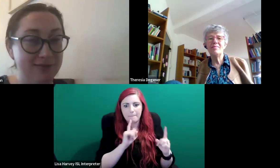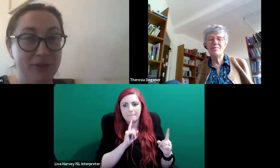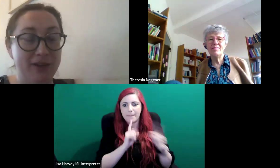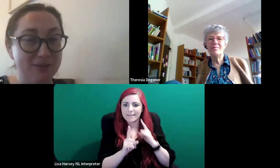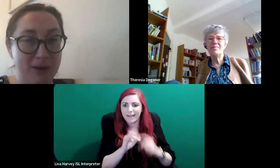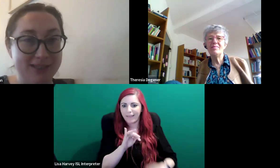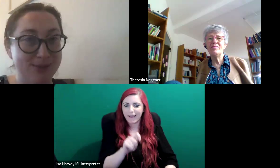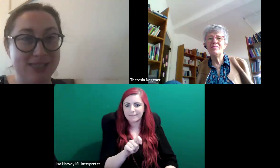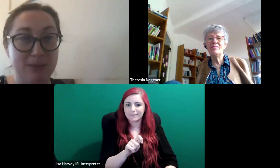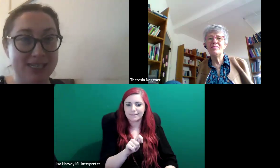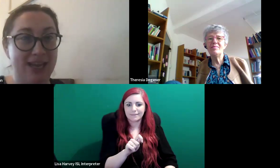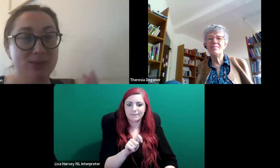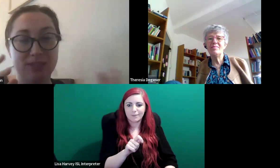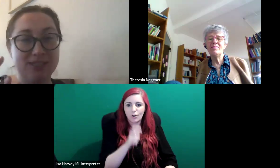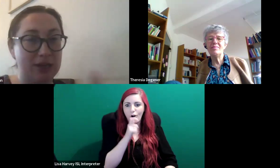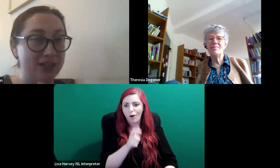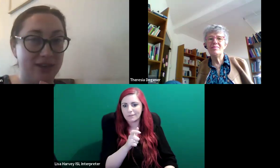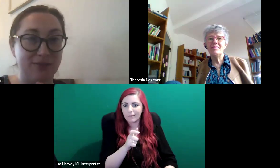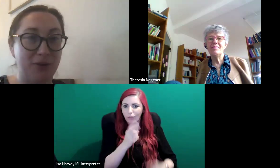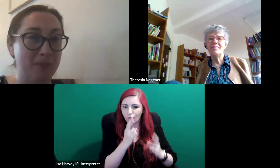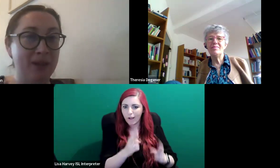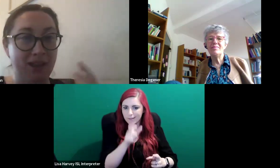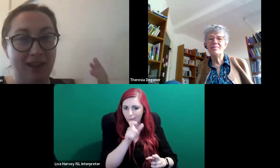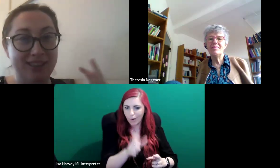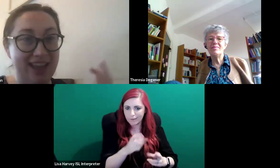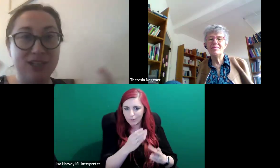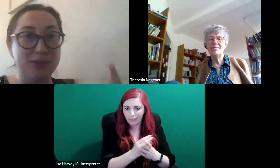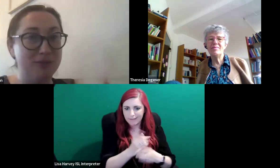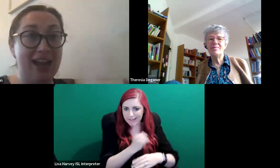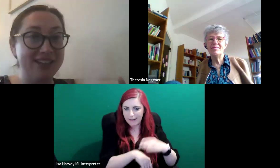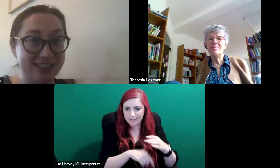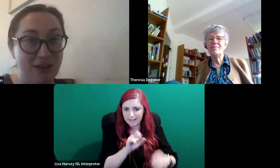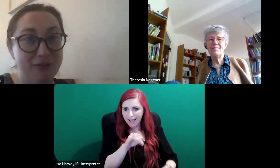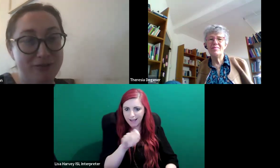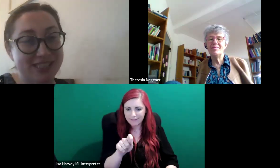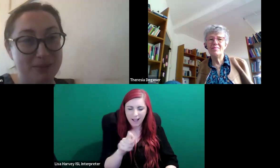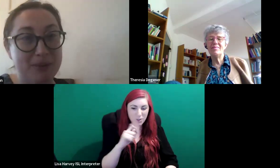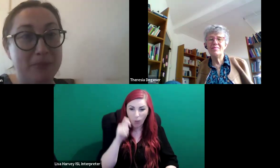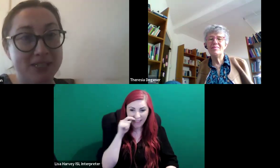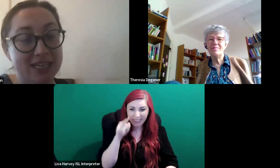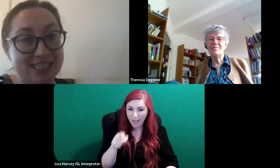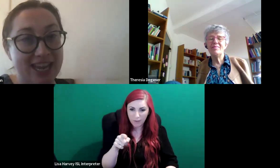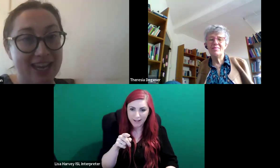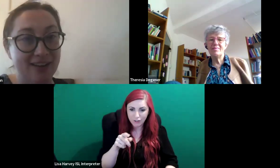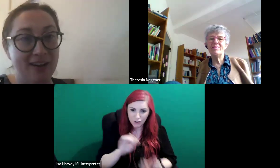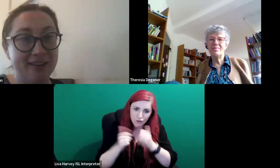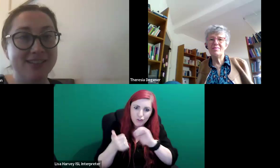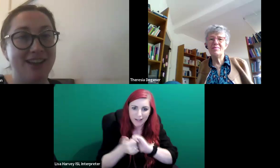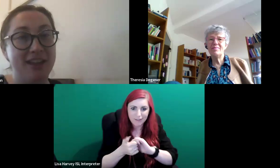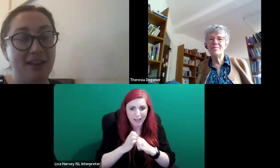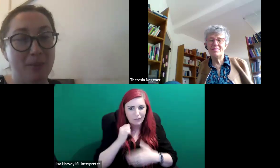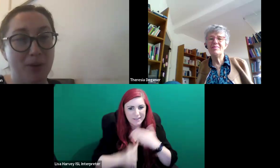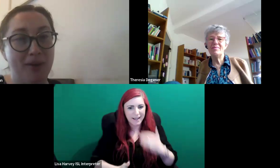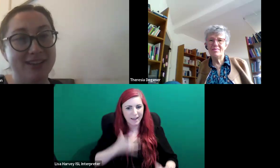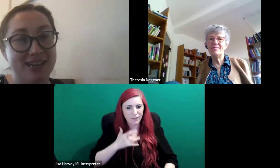Convention on the Rights of Persons with Disabilities Act will suddenly transform the actual realities of disabled people day to day in